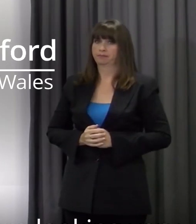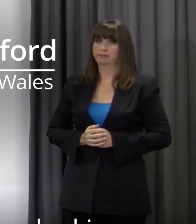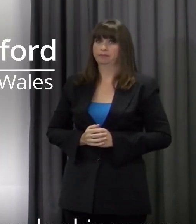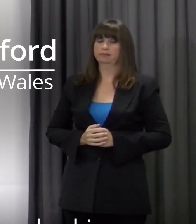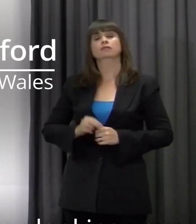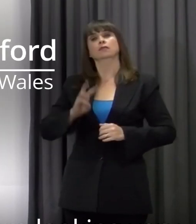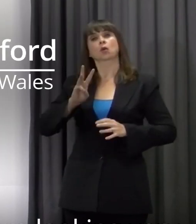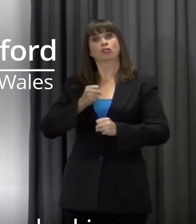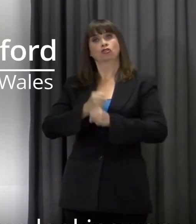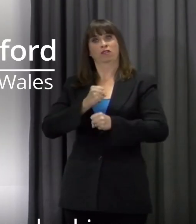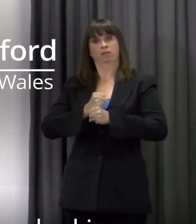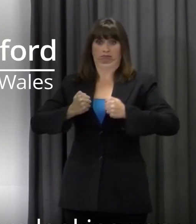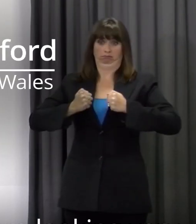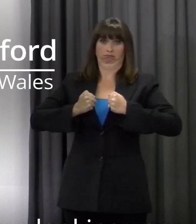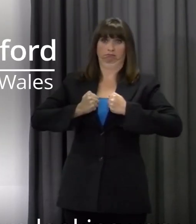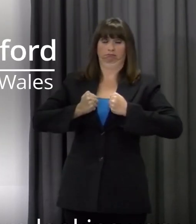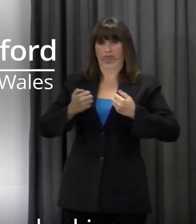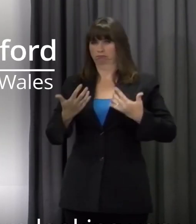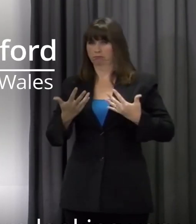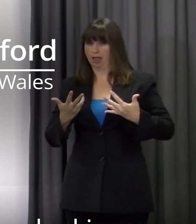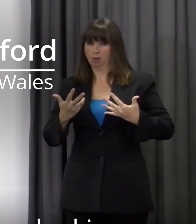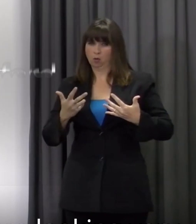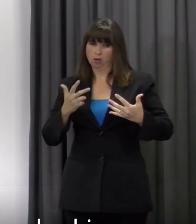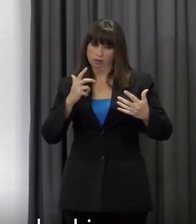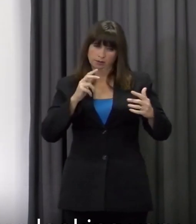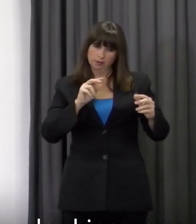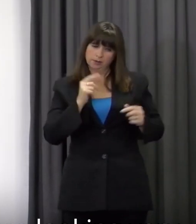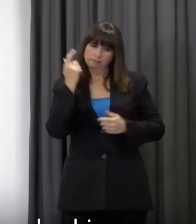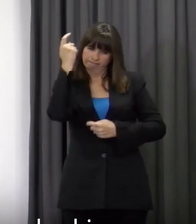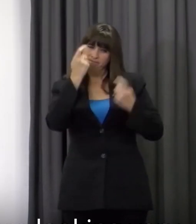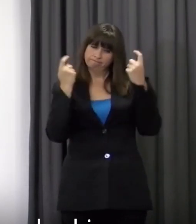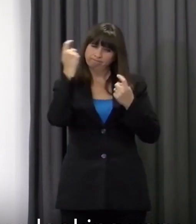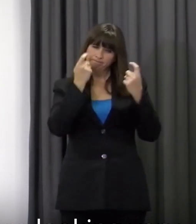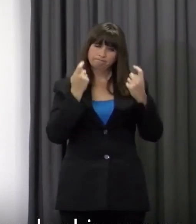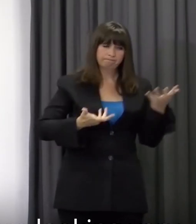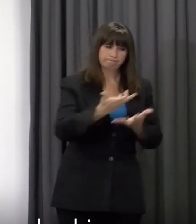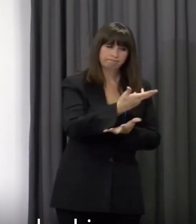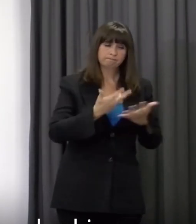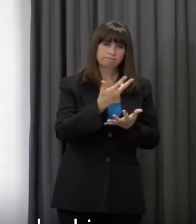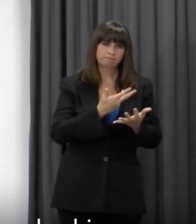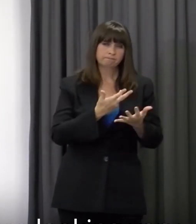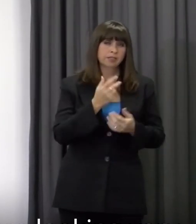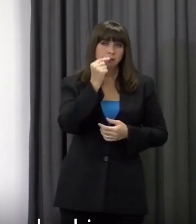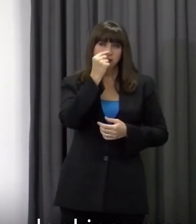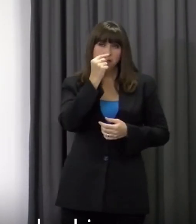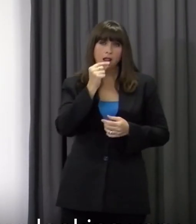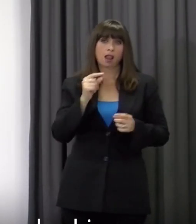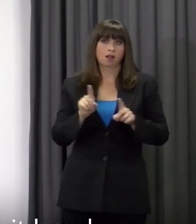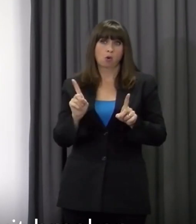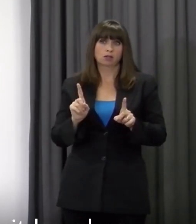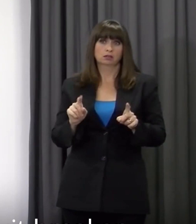Here in the Welsh Government, we are looking very carefully at introducing a time-limited fire